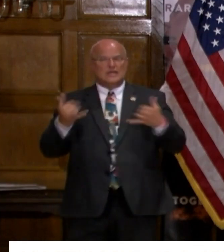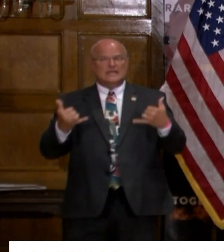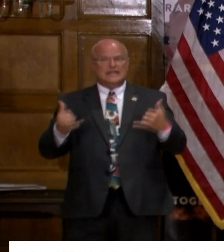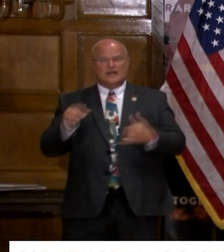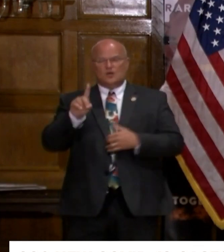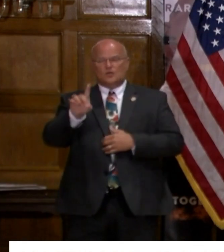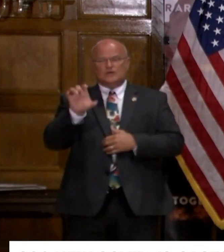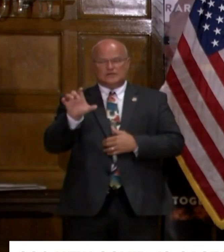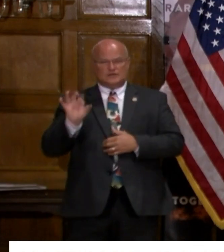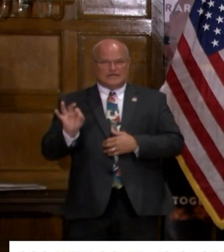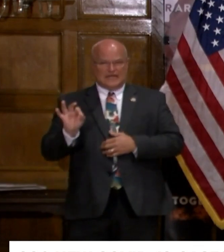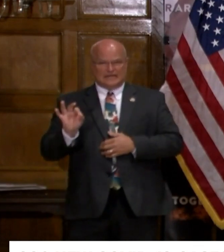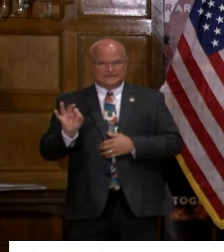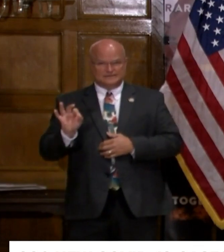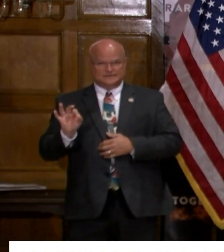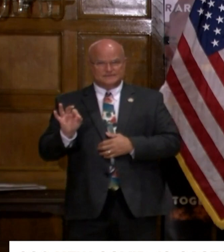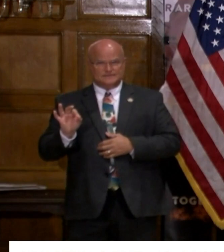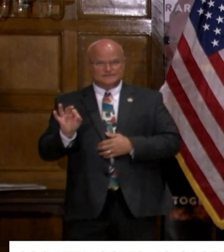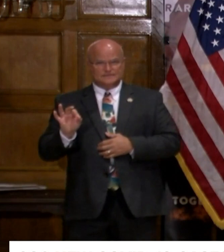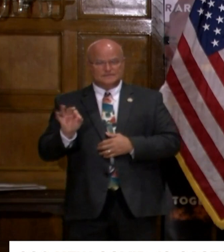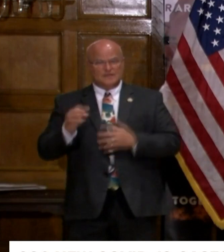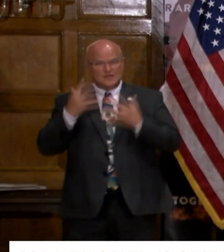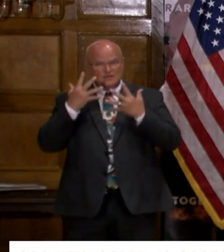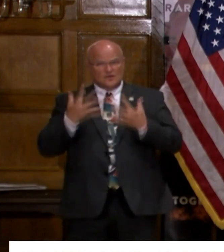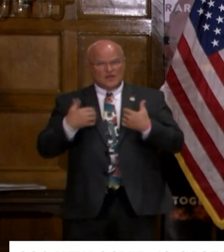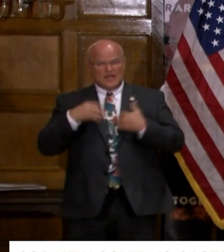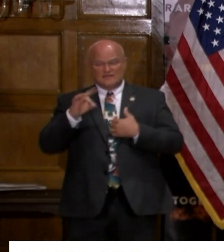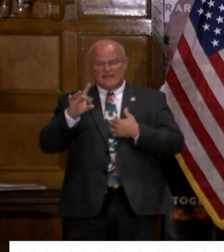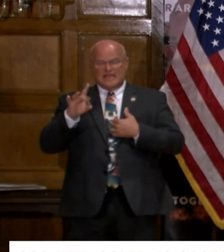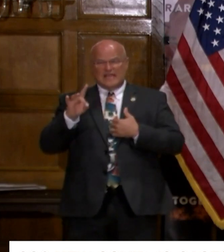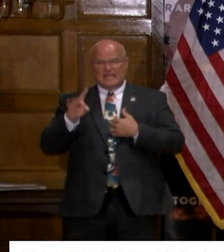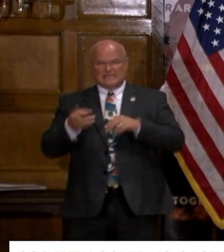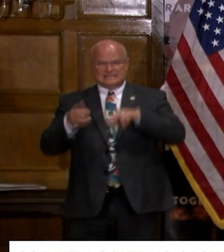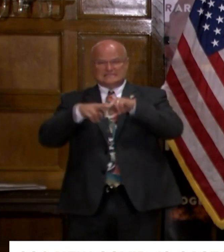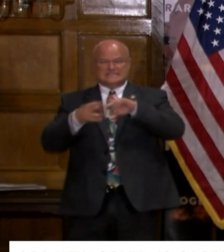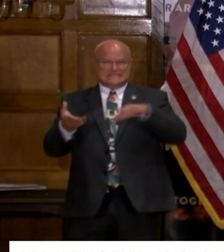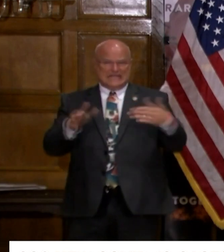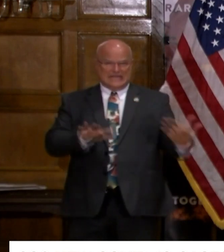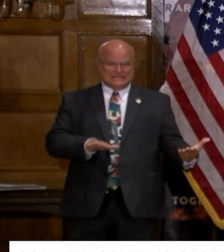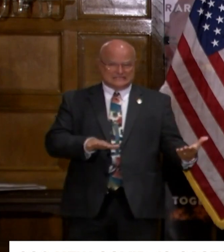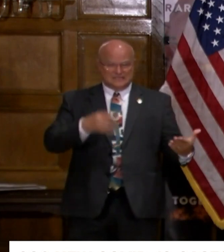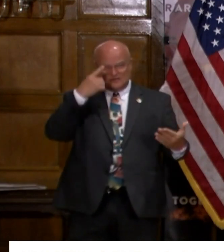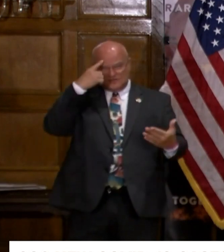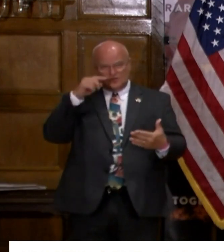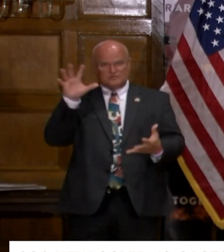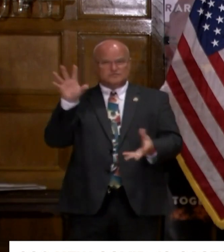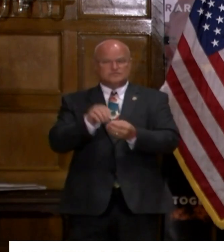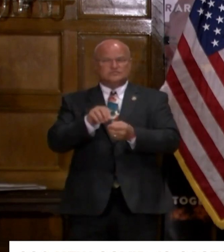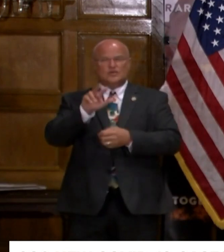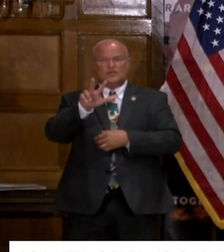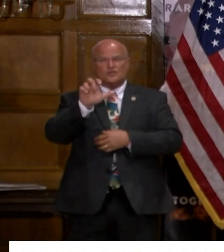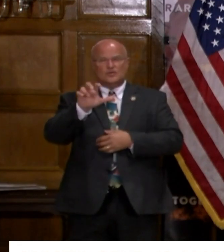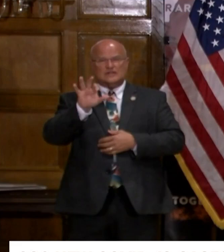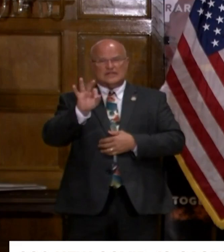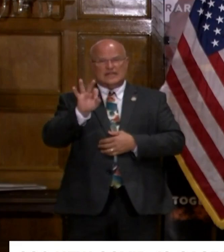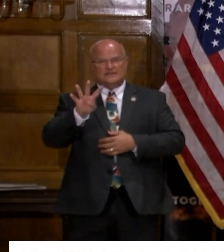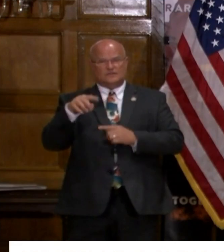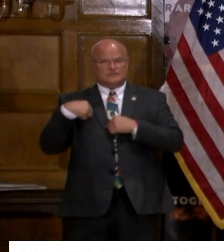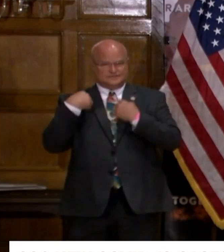109. We unfortunately have 8 additional deaths for